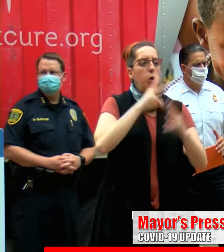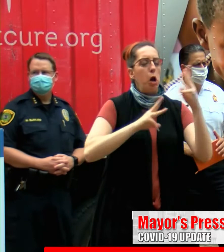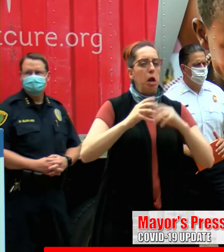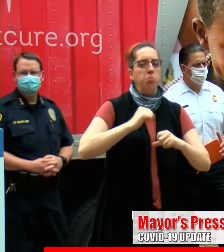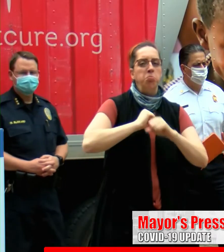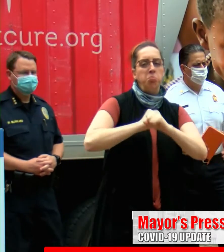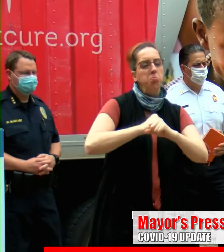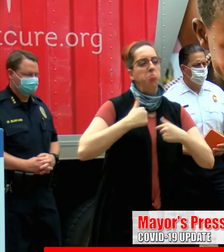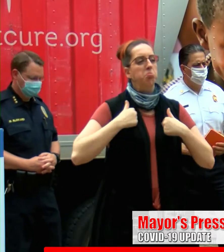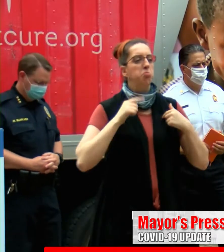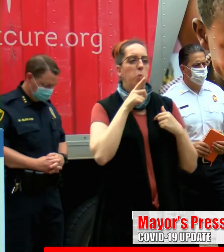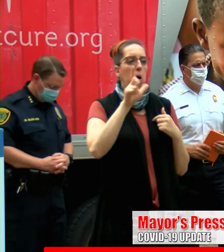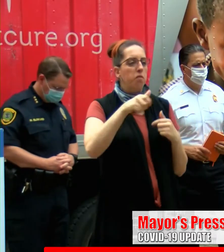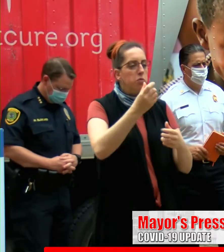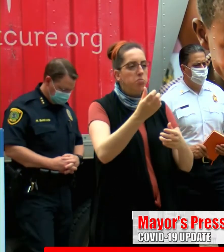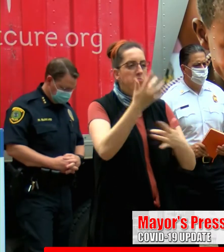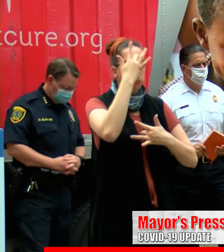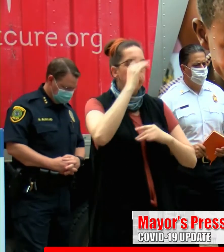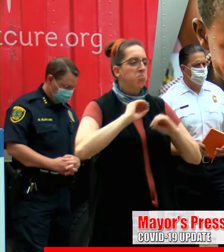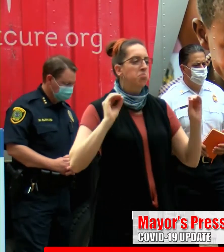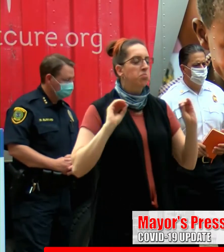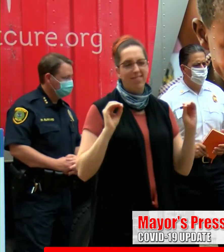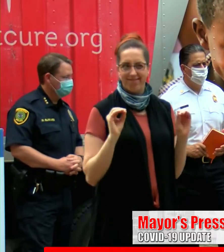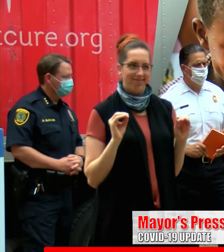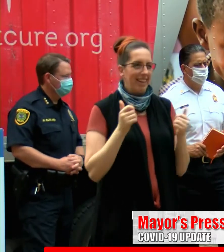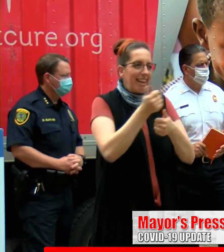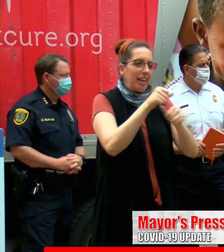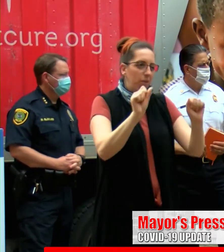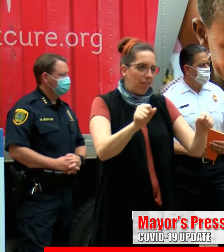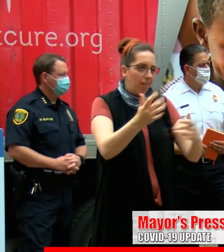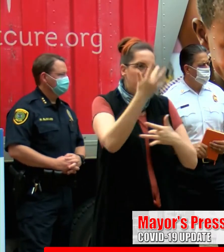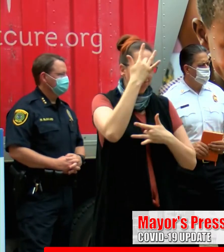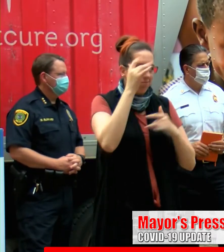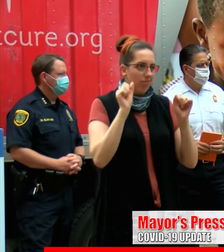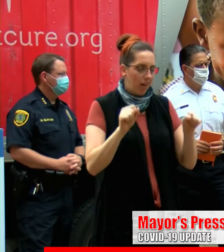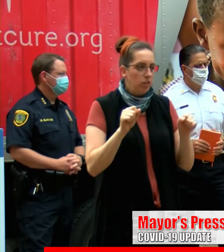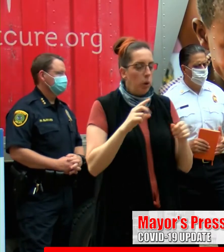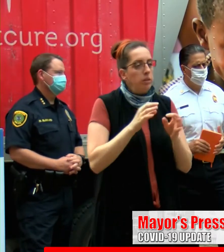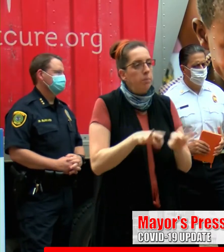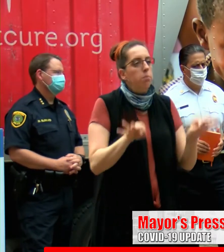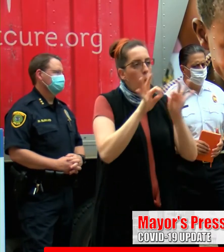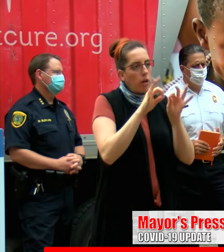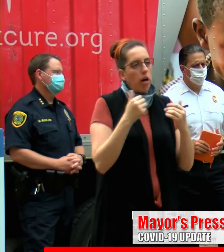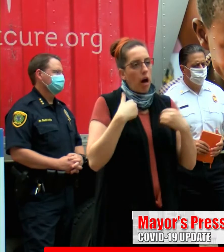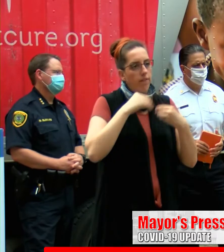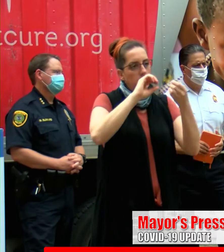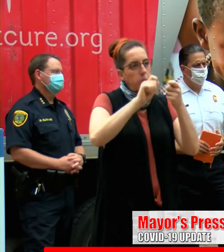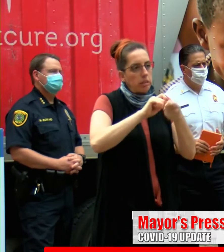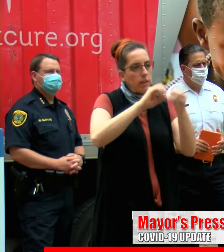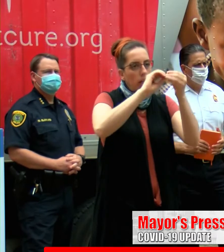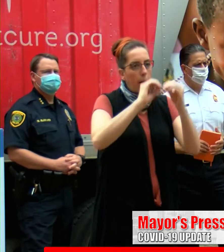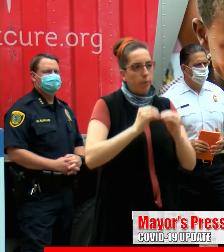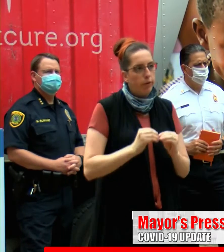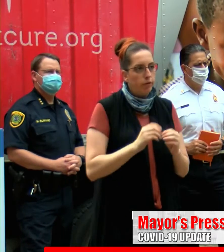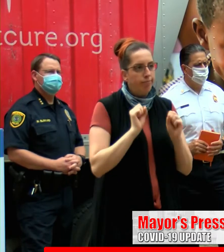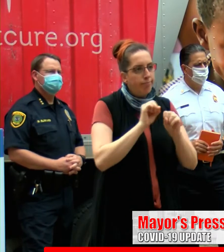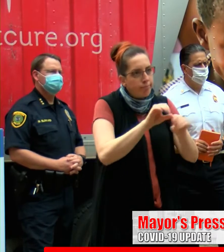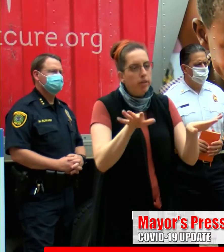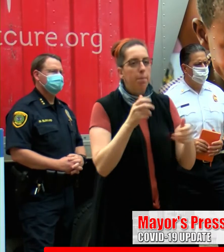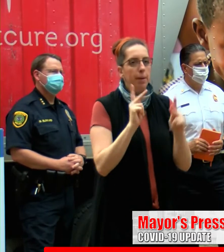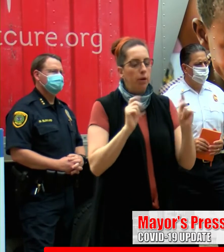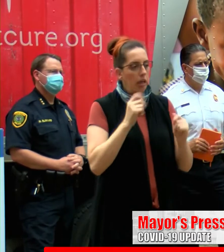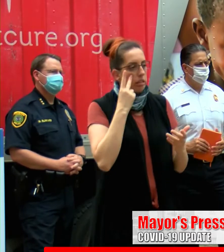provide this information and to de-aggregate the information so people can see. And as of today in the city of